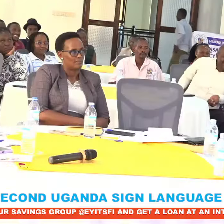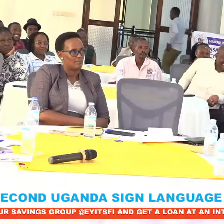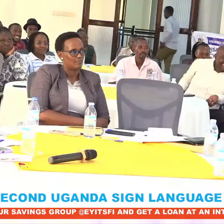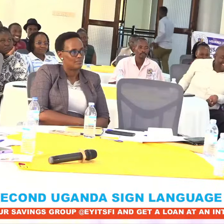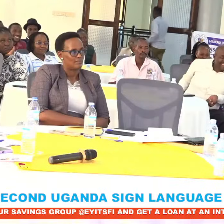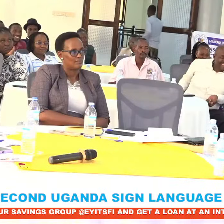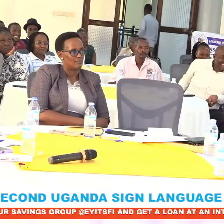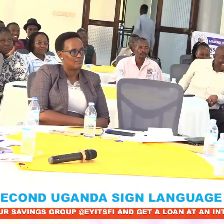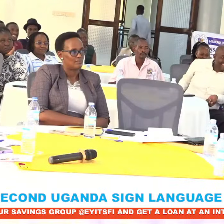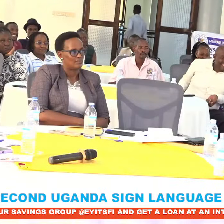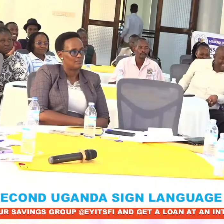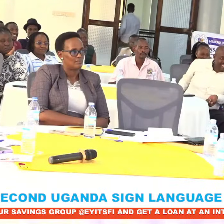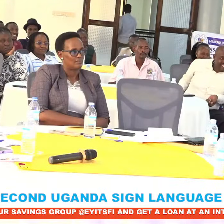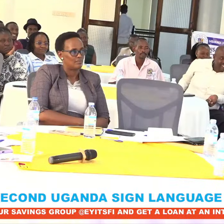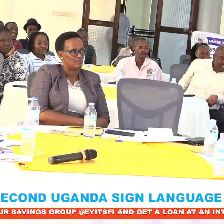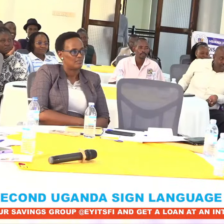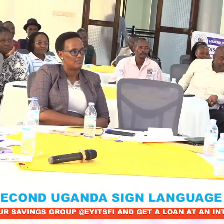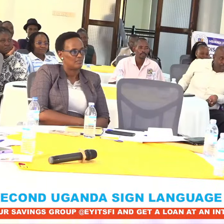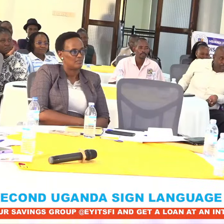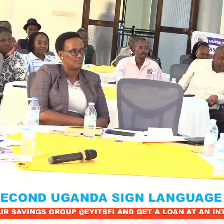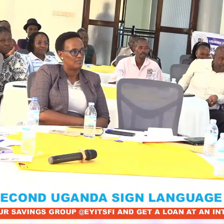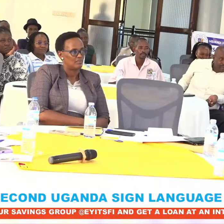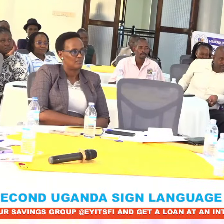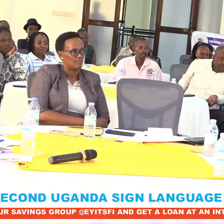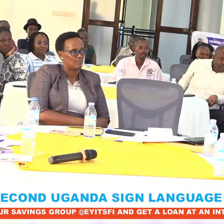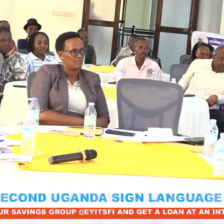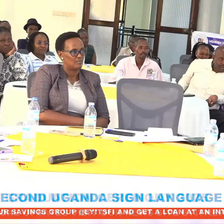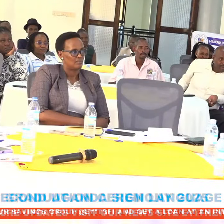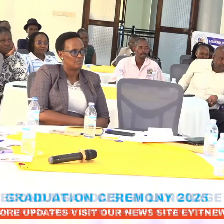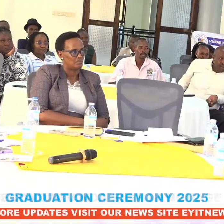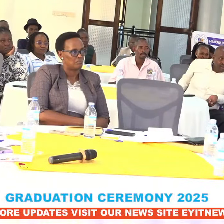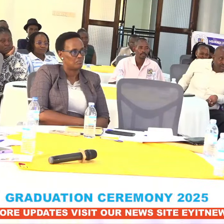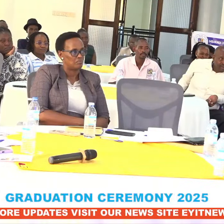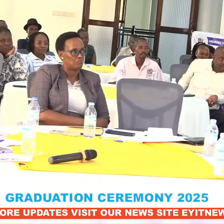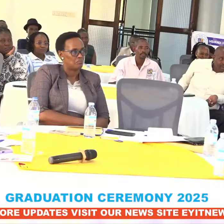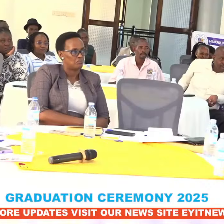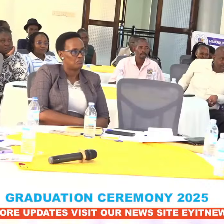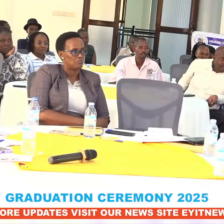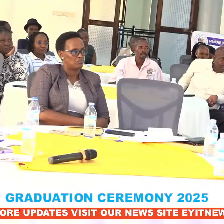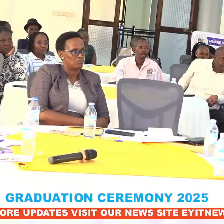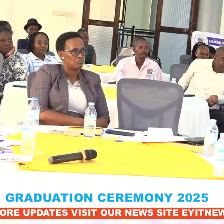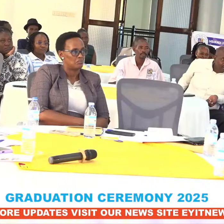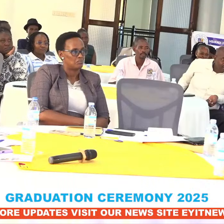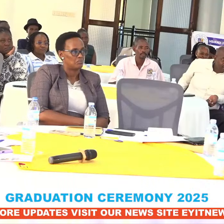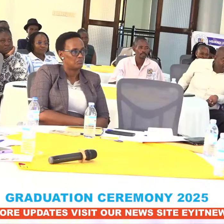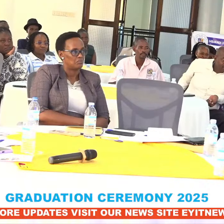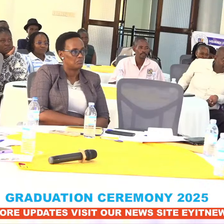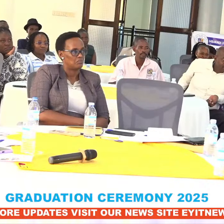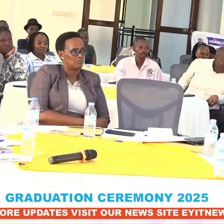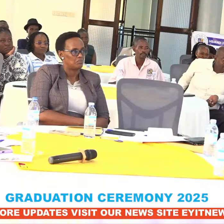I don't, because to me, visual impairment,